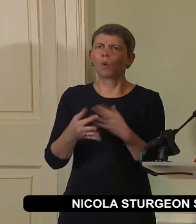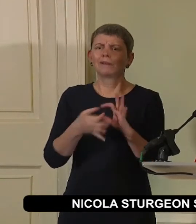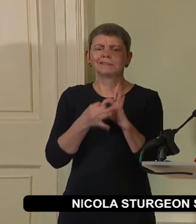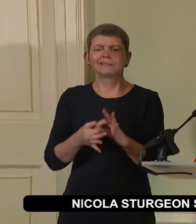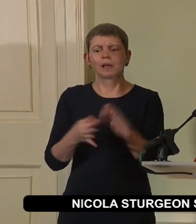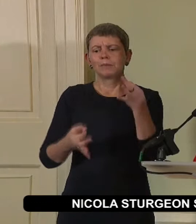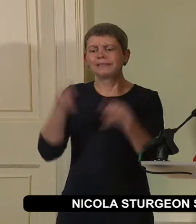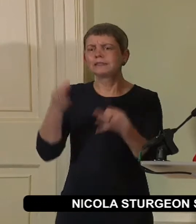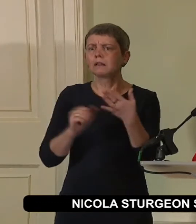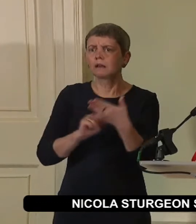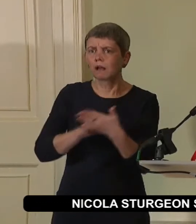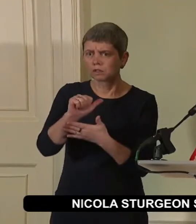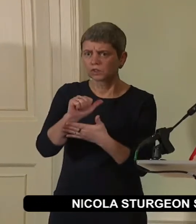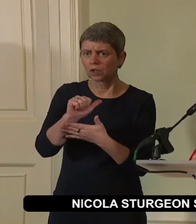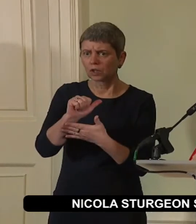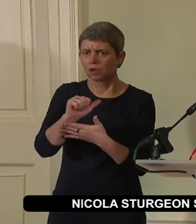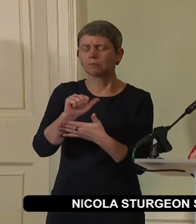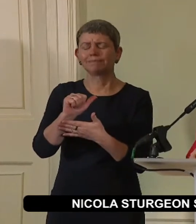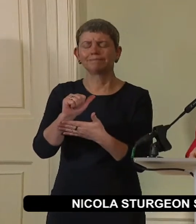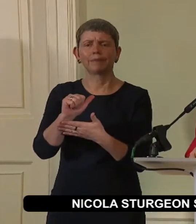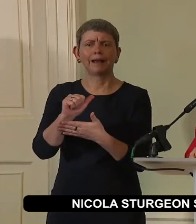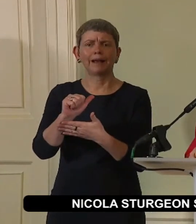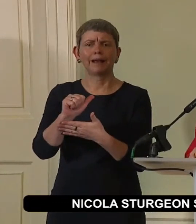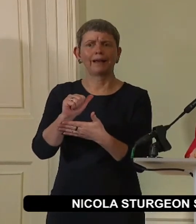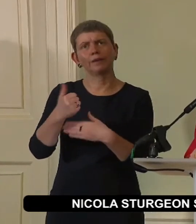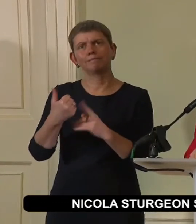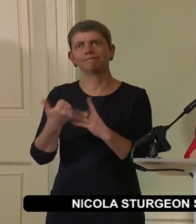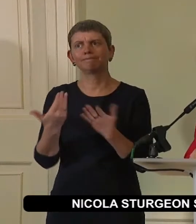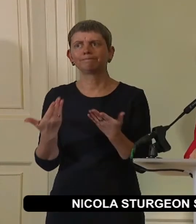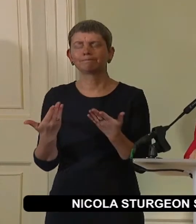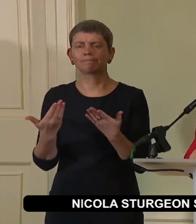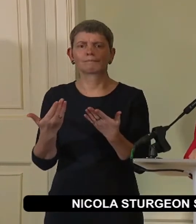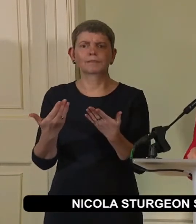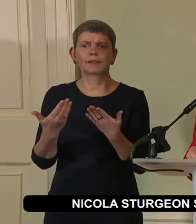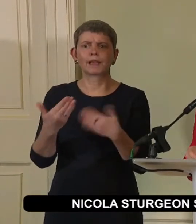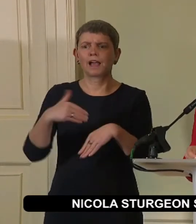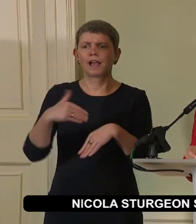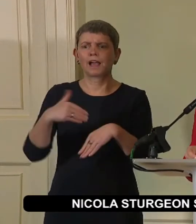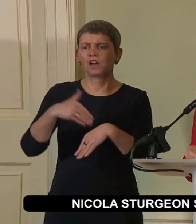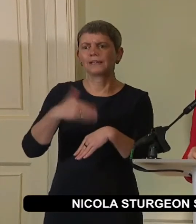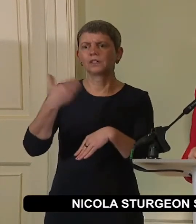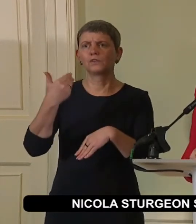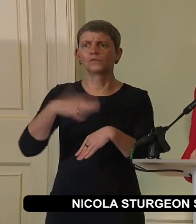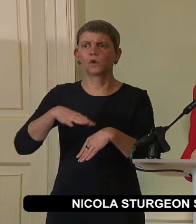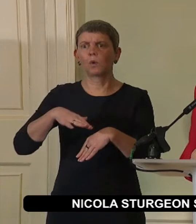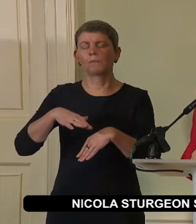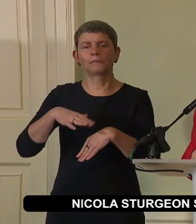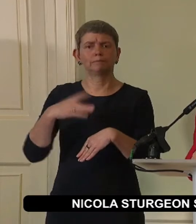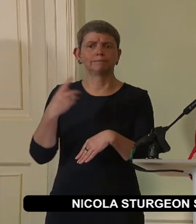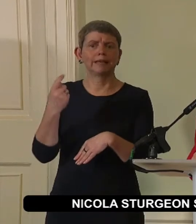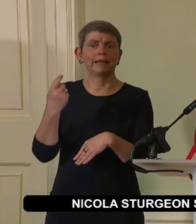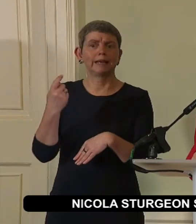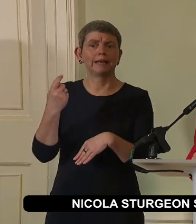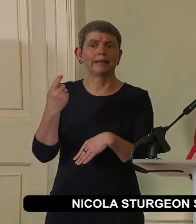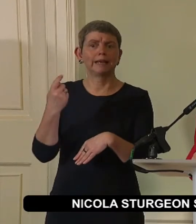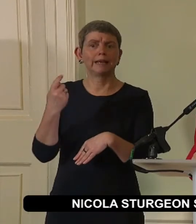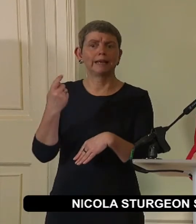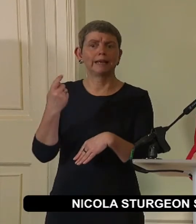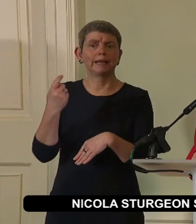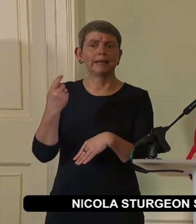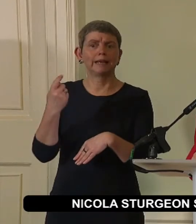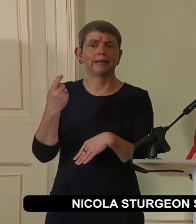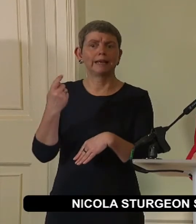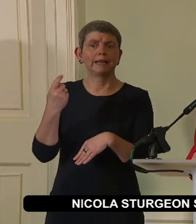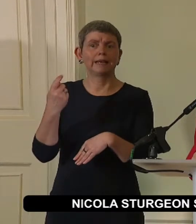the nature and impact of the dominance and longevity that come from success in politics.